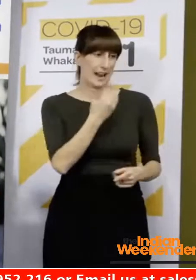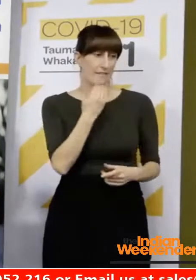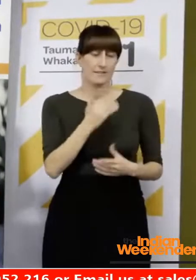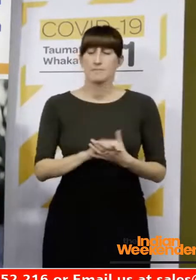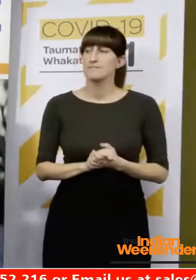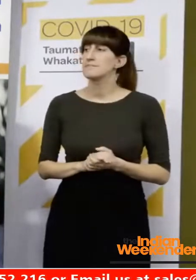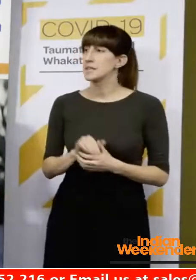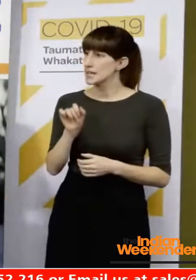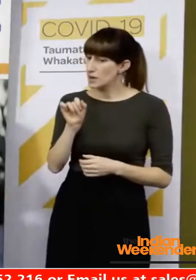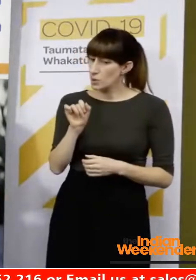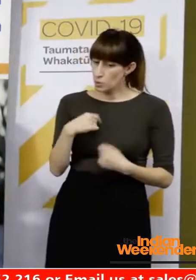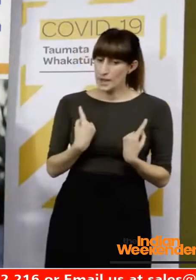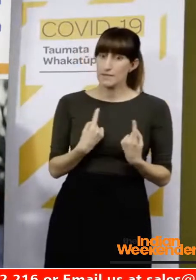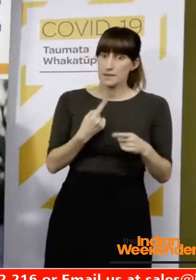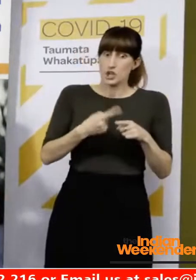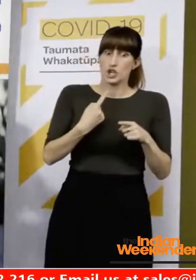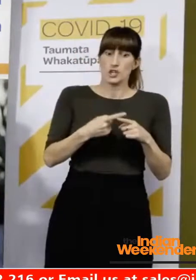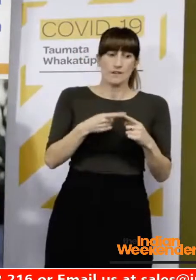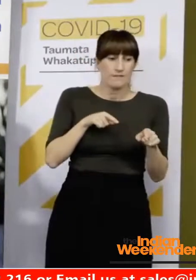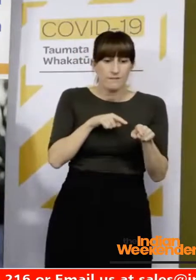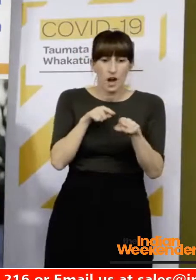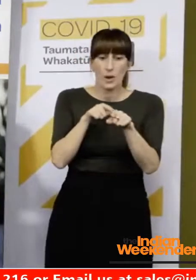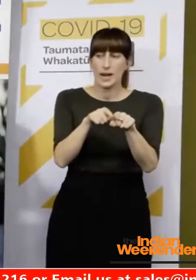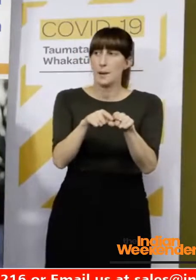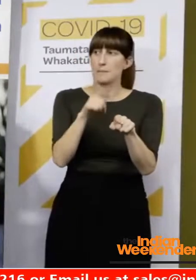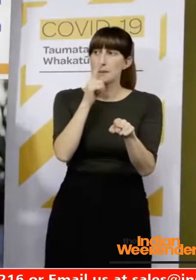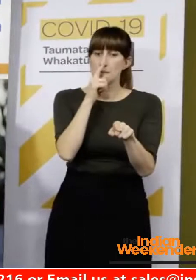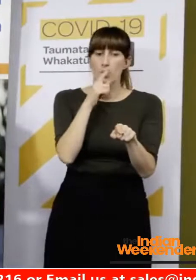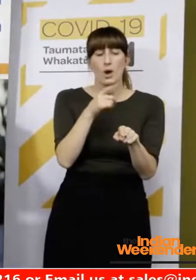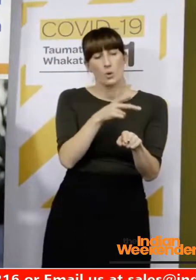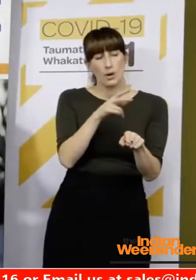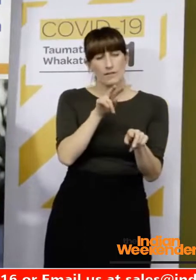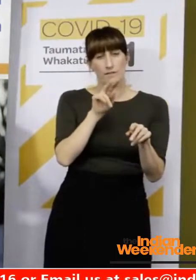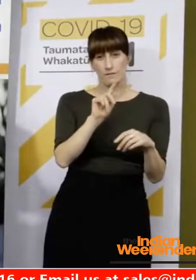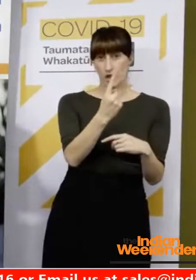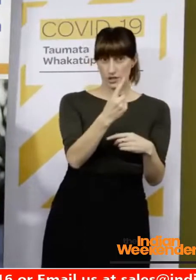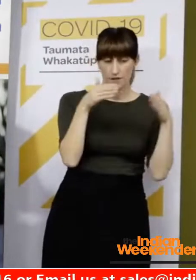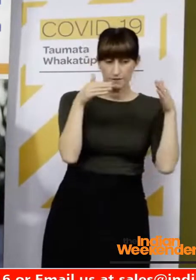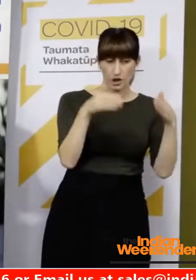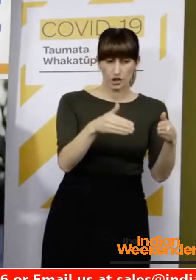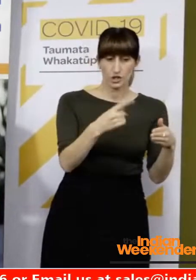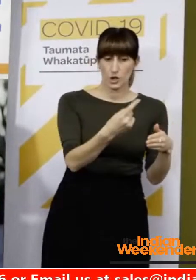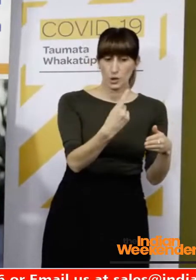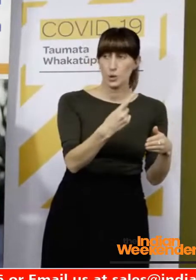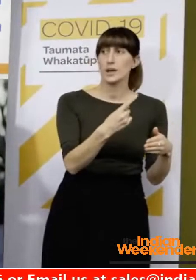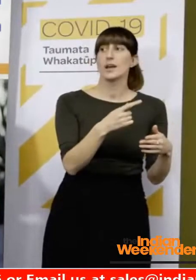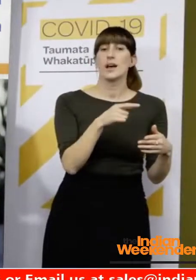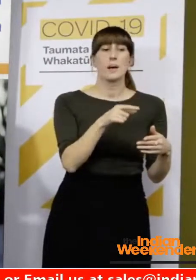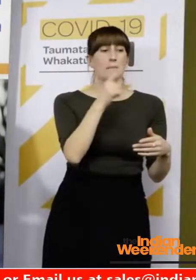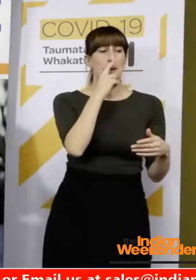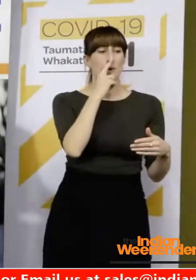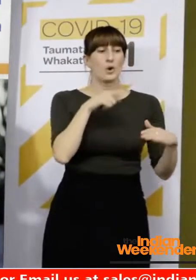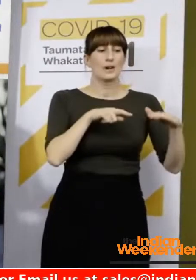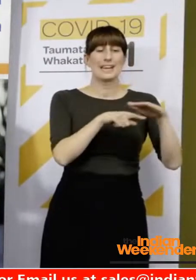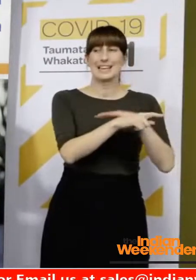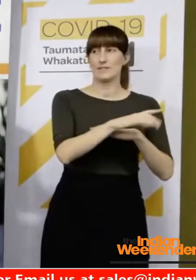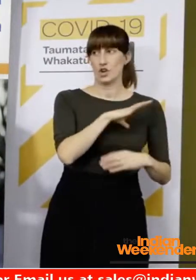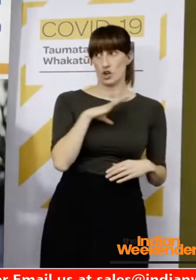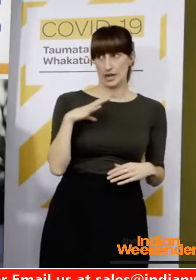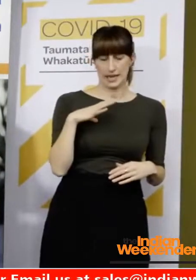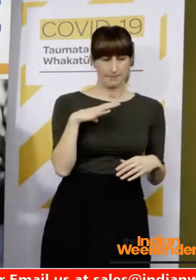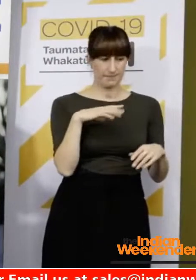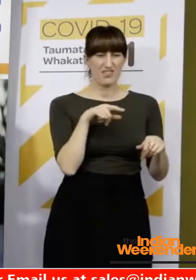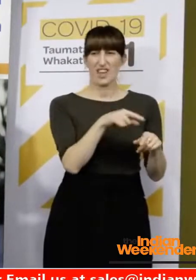that she and Air Commodore Darren Webb undertook at our facilities over the weekend. I understand some of you may have